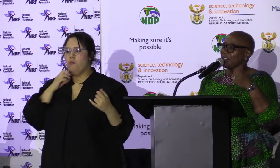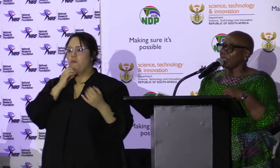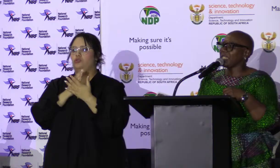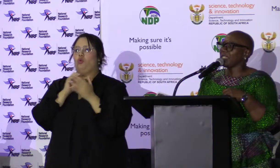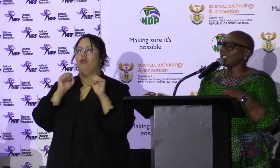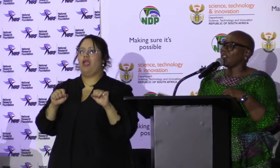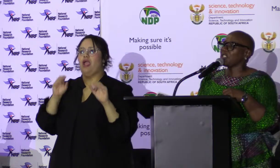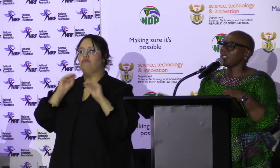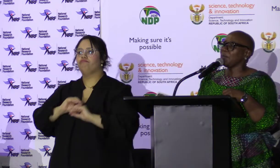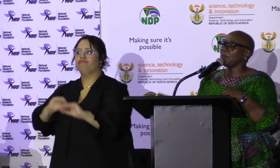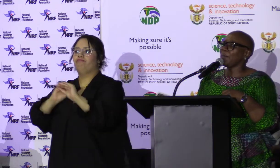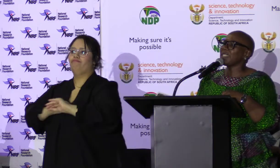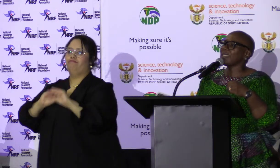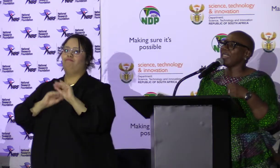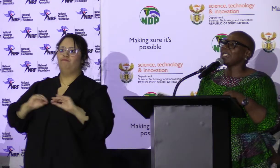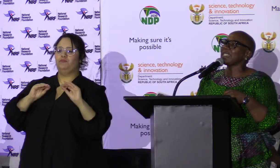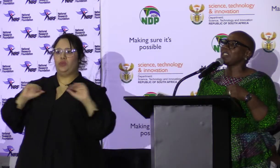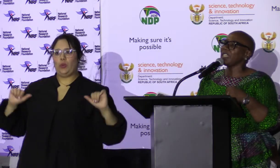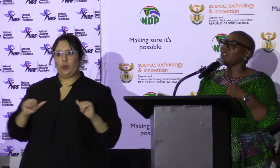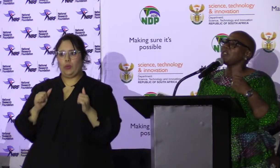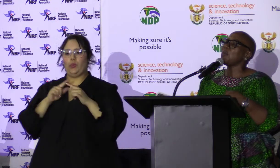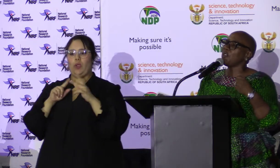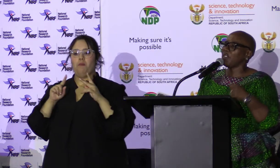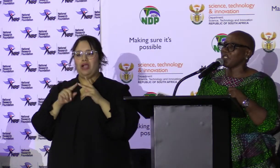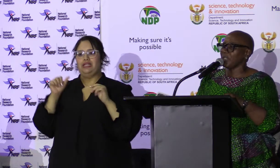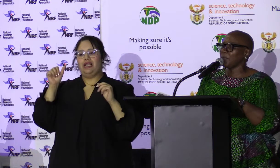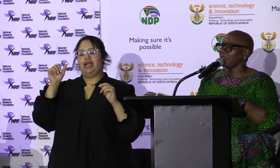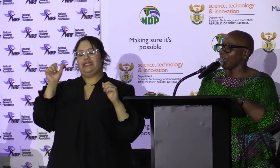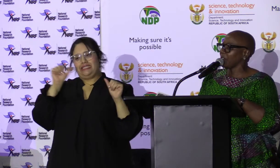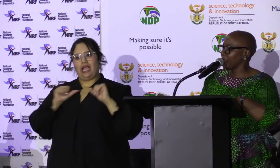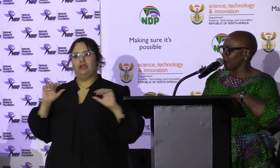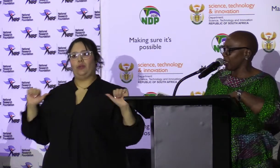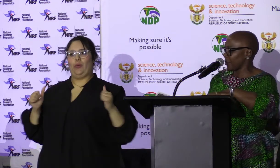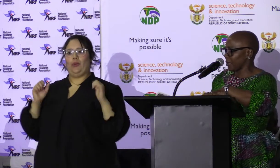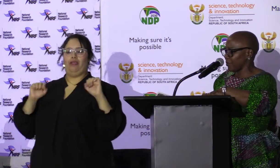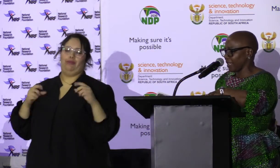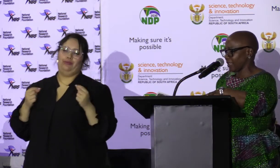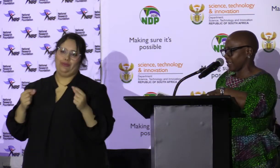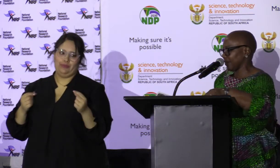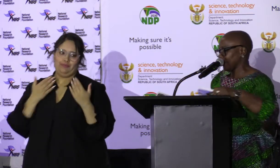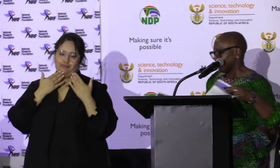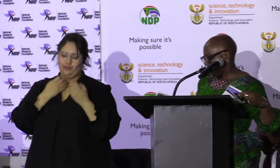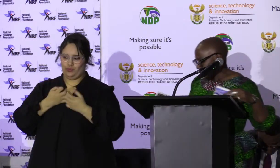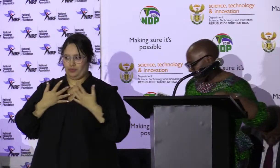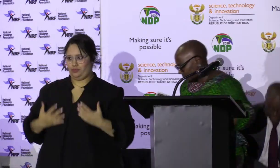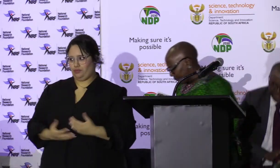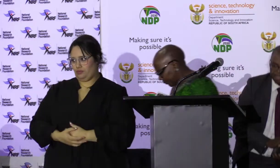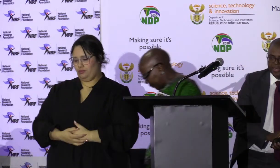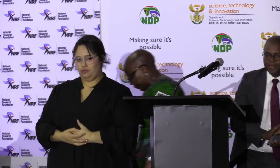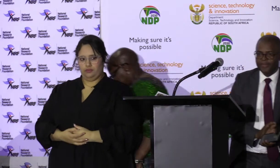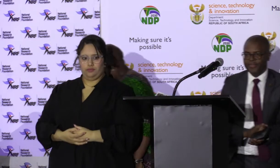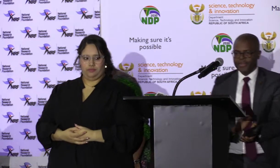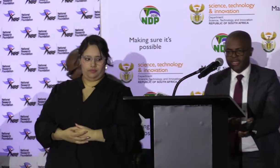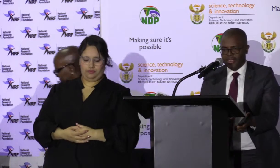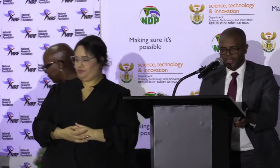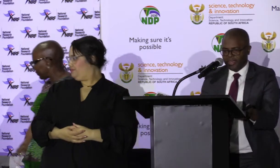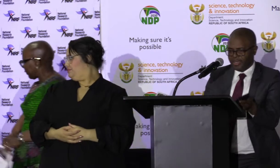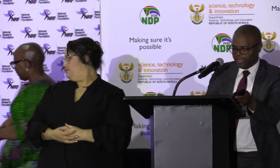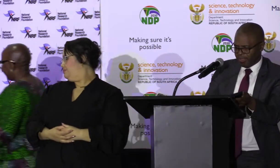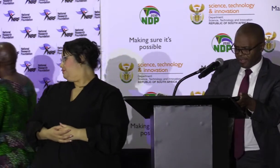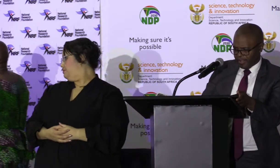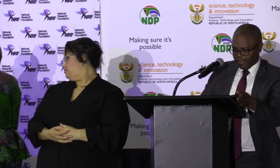make sure that education is fashionable, but science is even more fashionable. Thank you very much, Program Director.